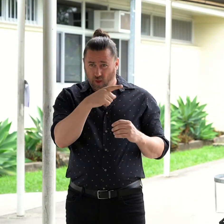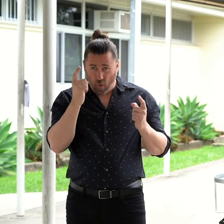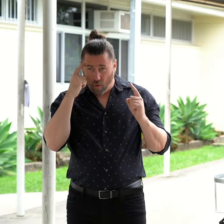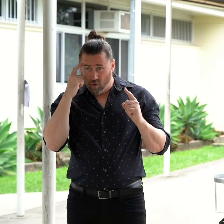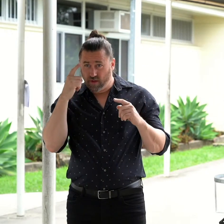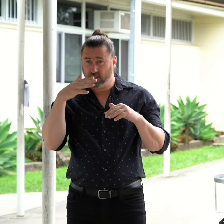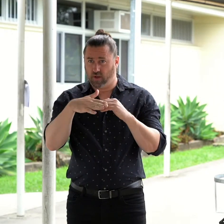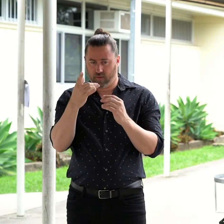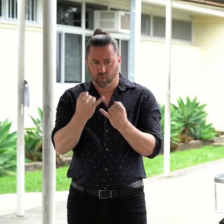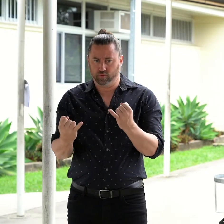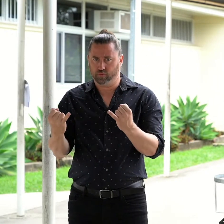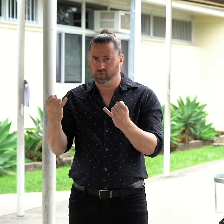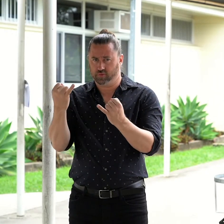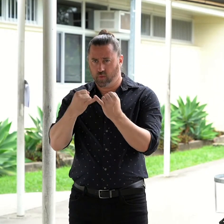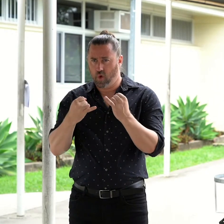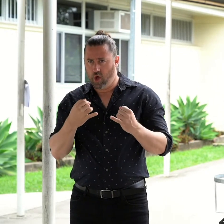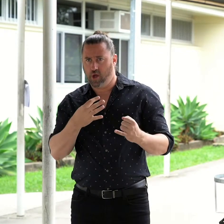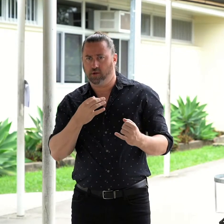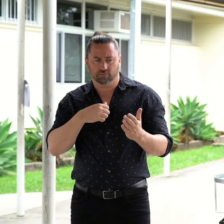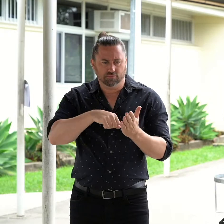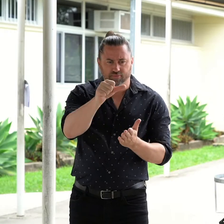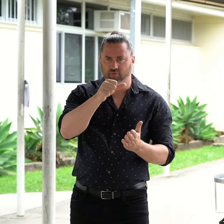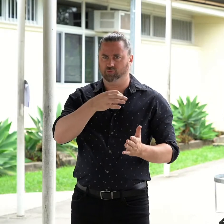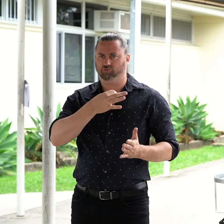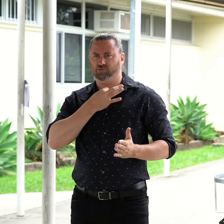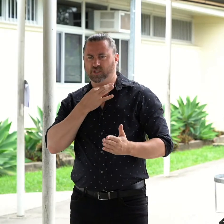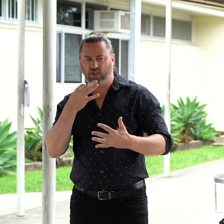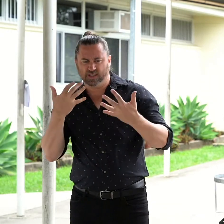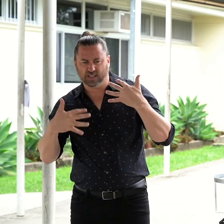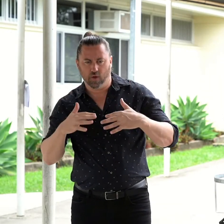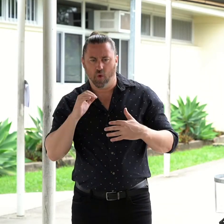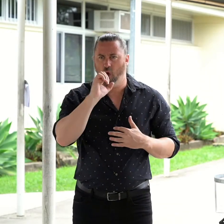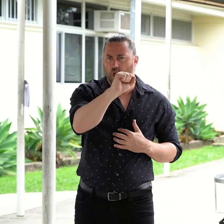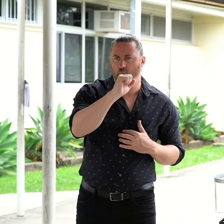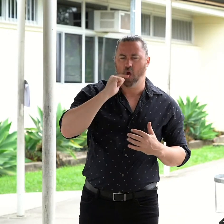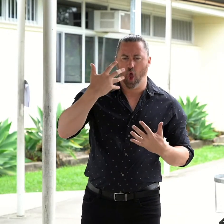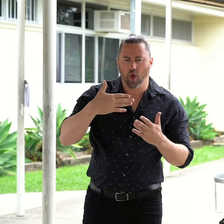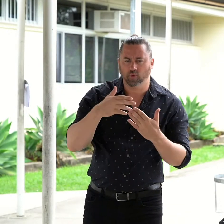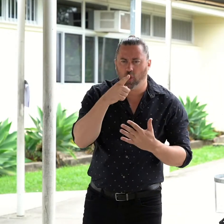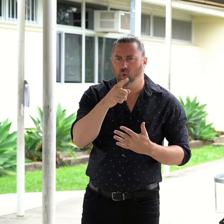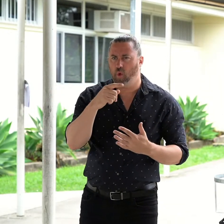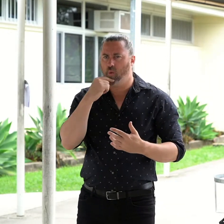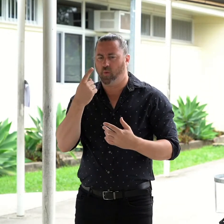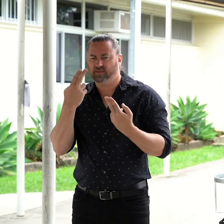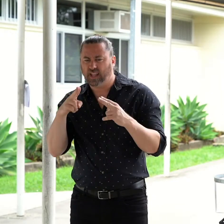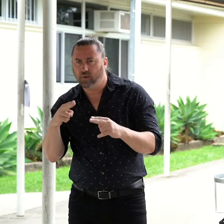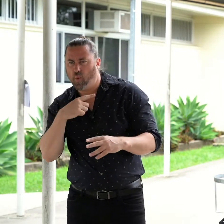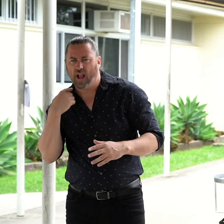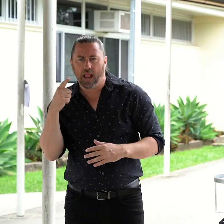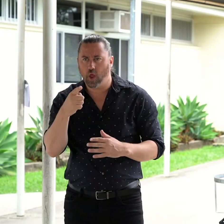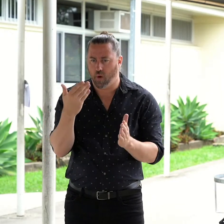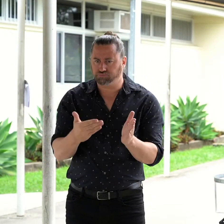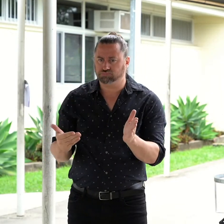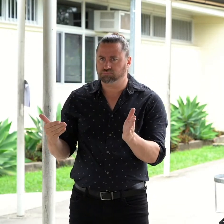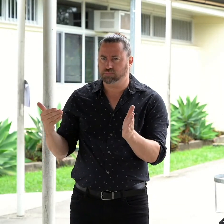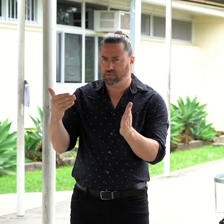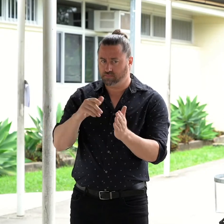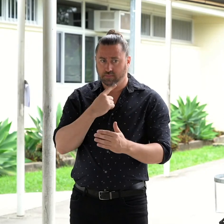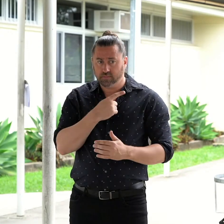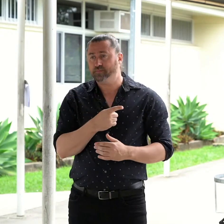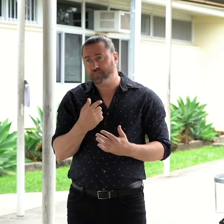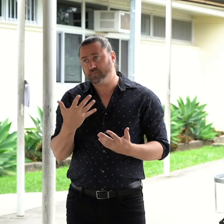this escalation that we're seeing? Look, I think it goes without saying that we have seen an escalation in